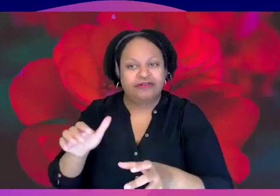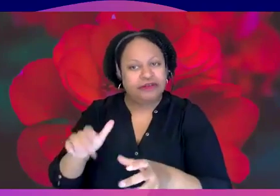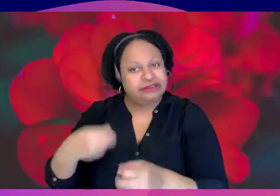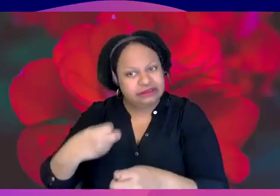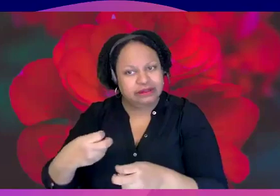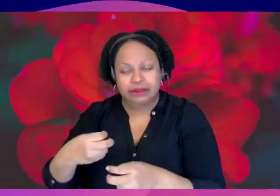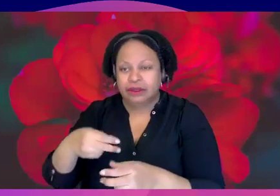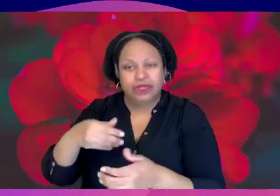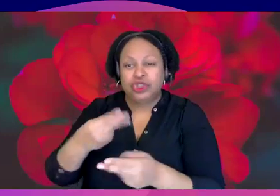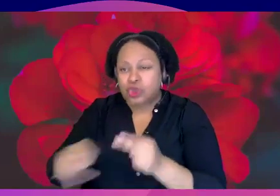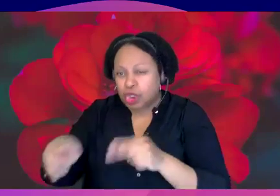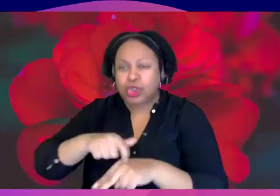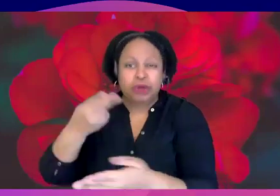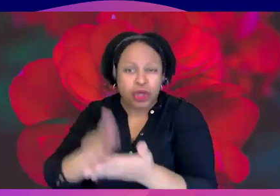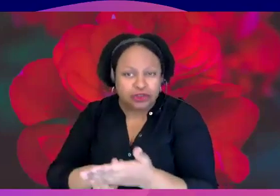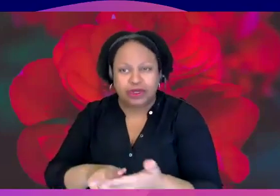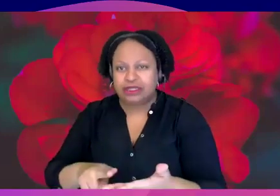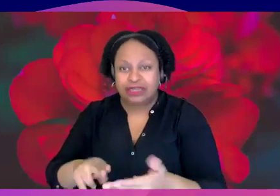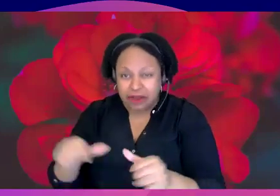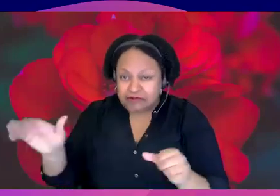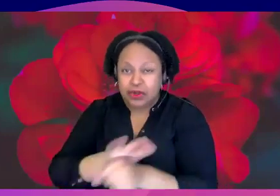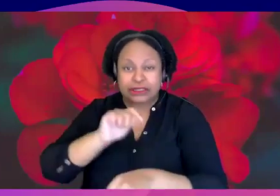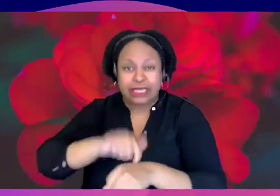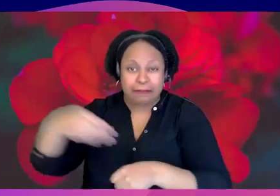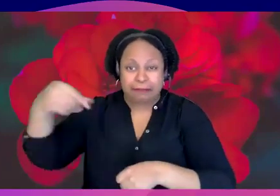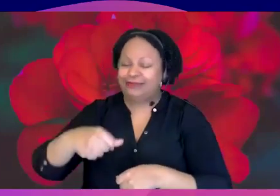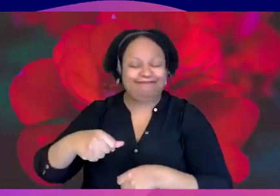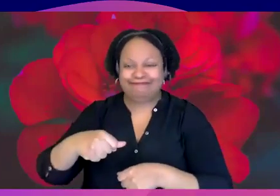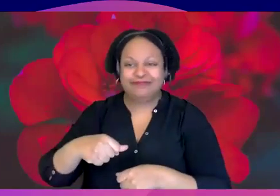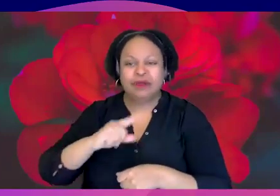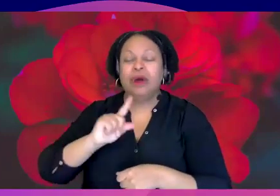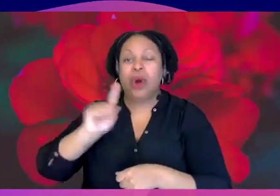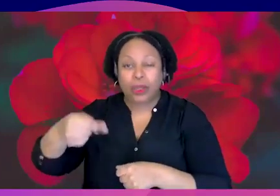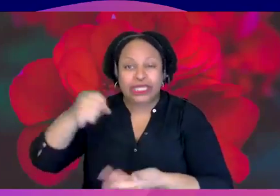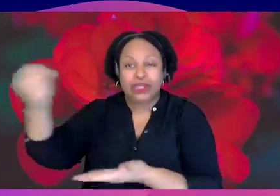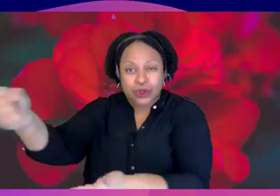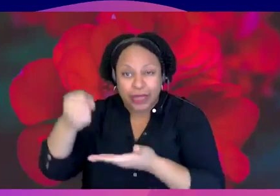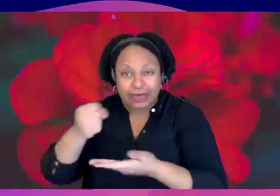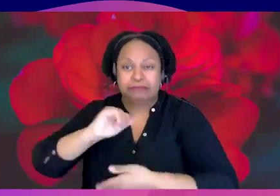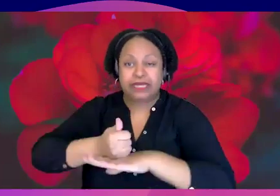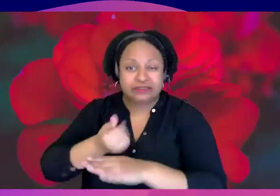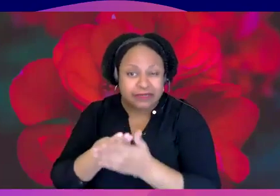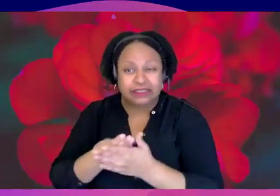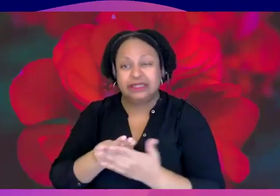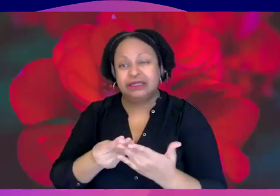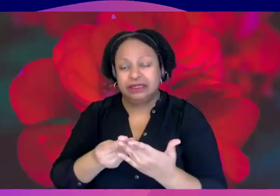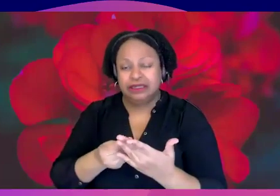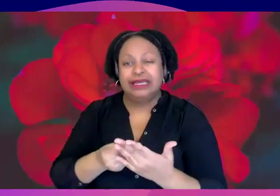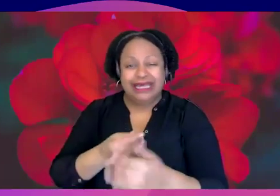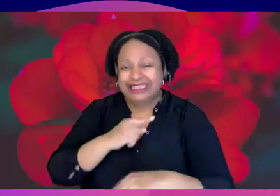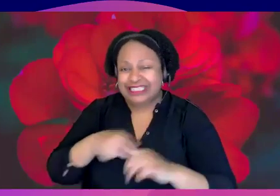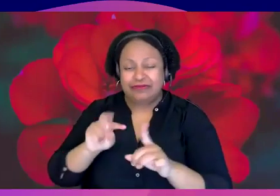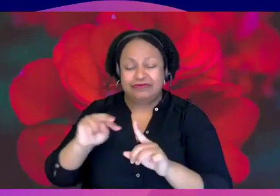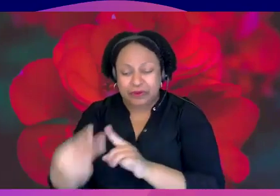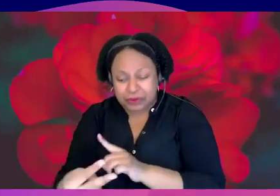of short-term, contract-based, grant-based funding. There's a lot of different perceptions